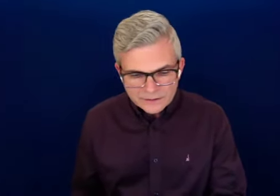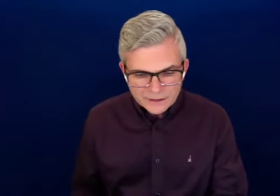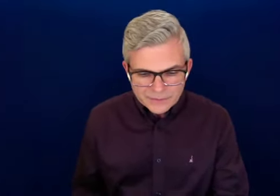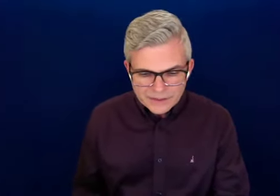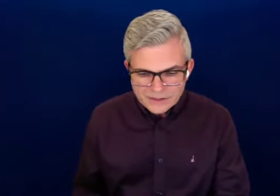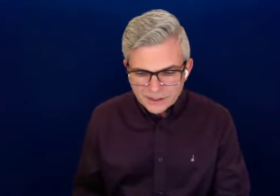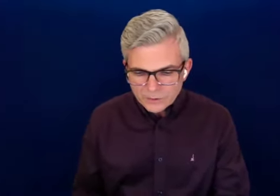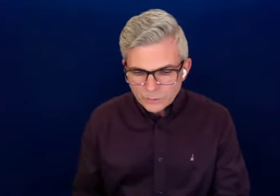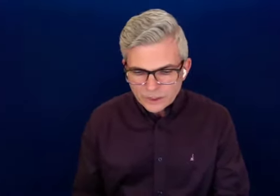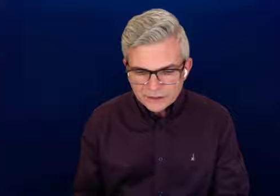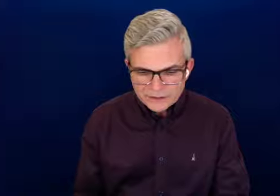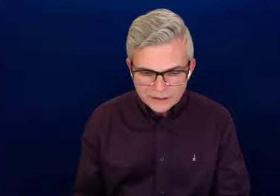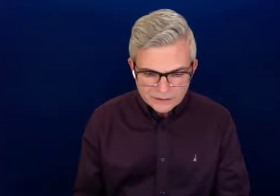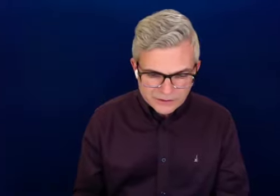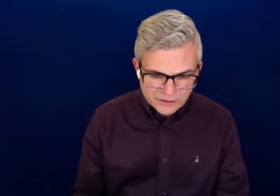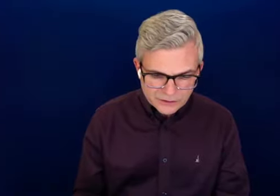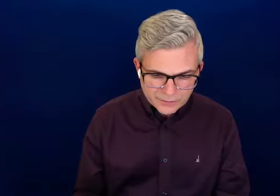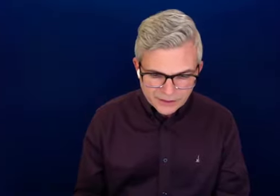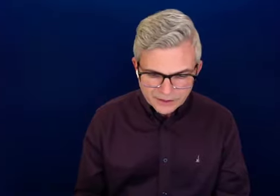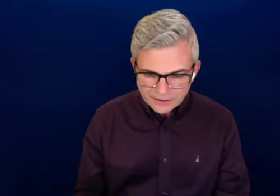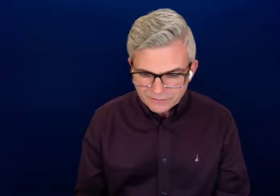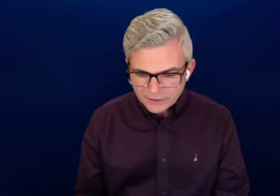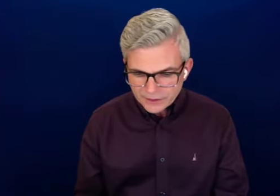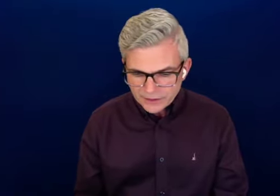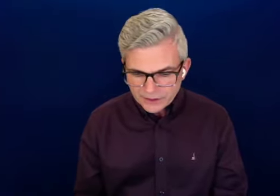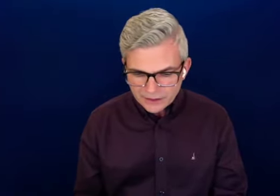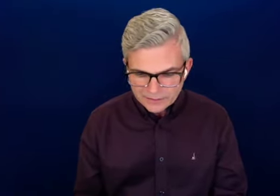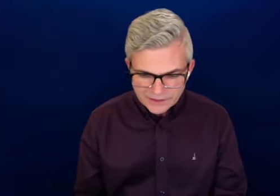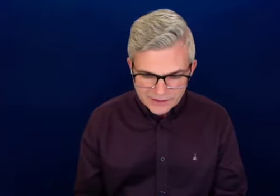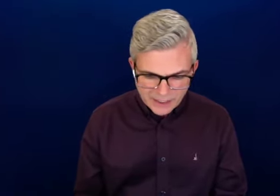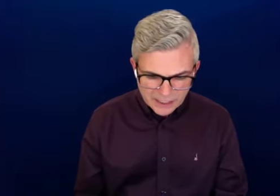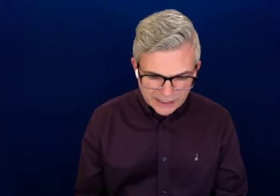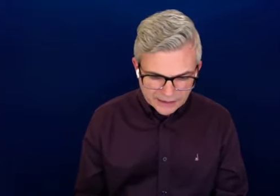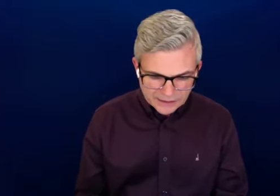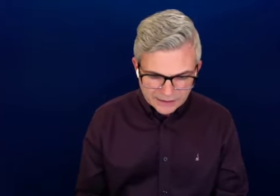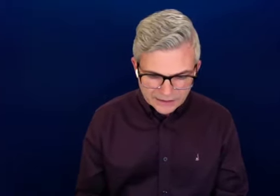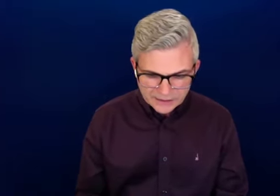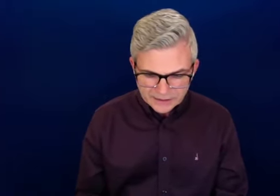Let me see what else could be a very common sign.